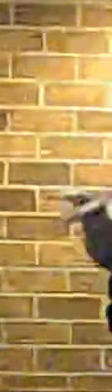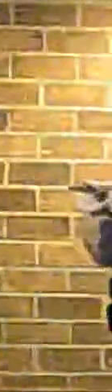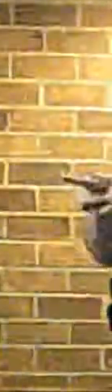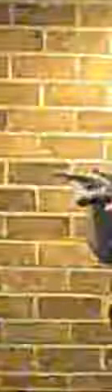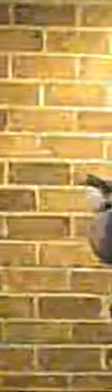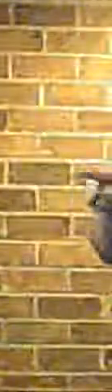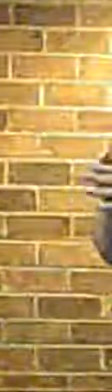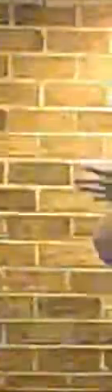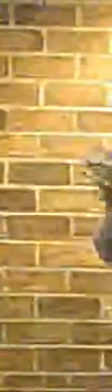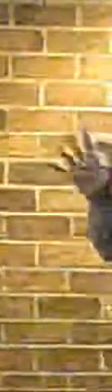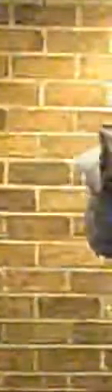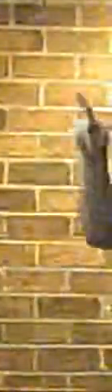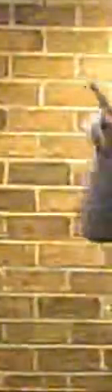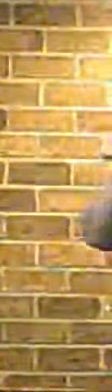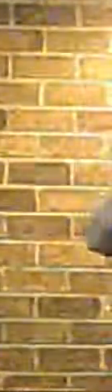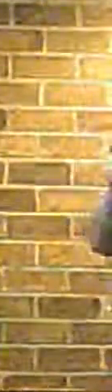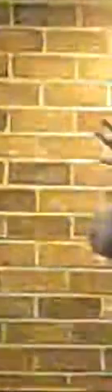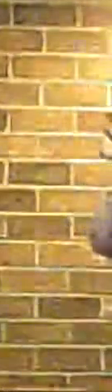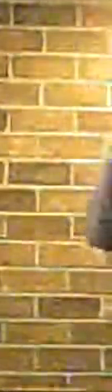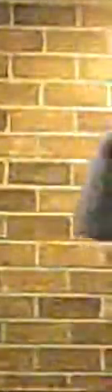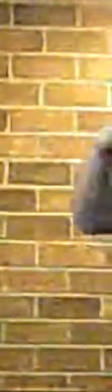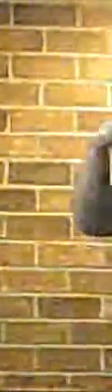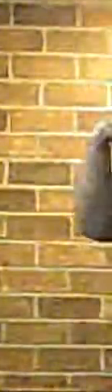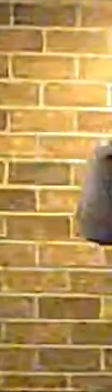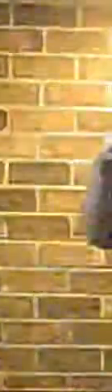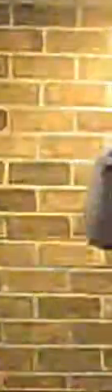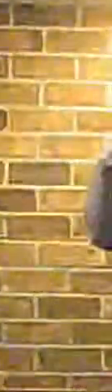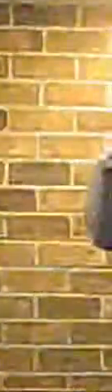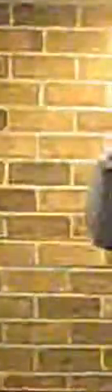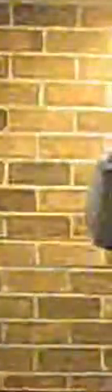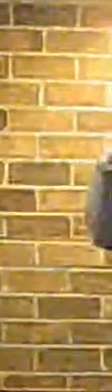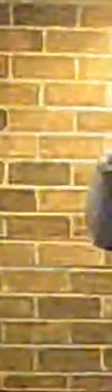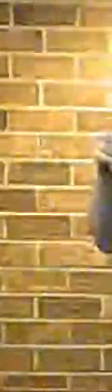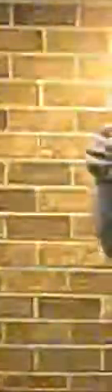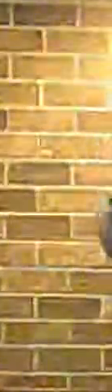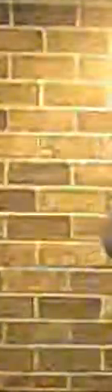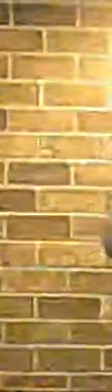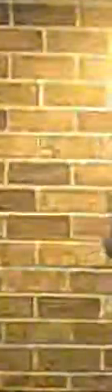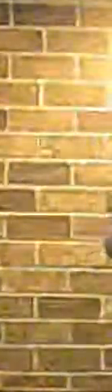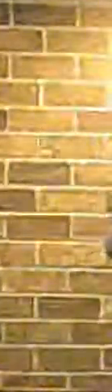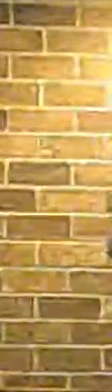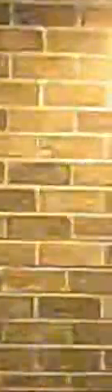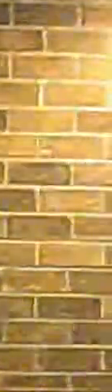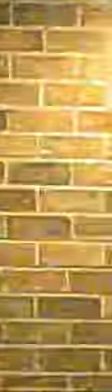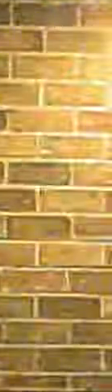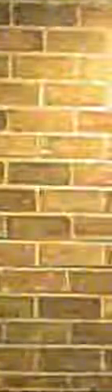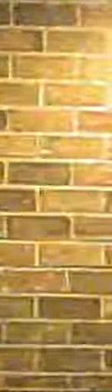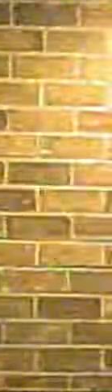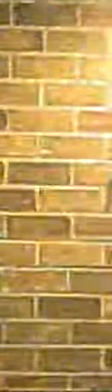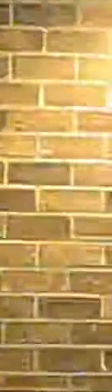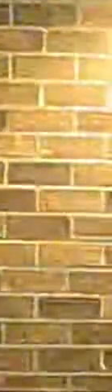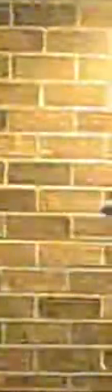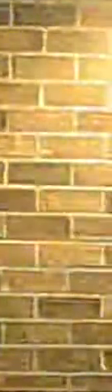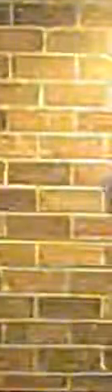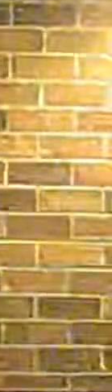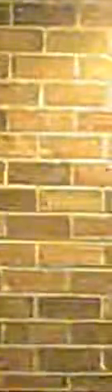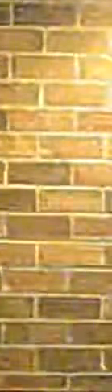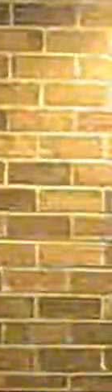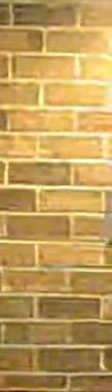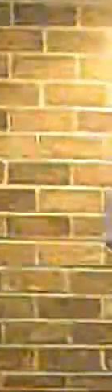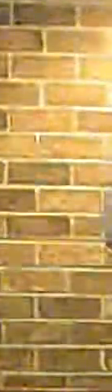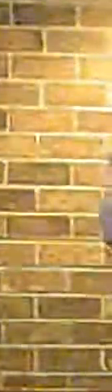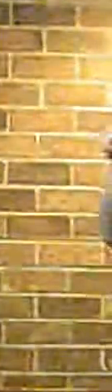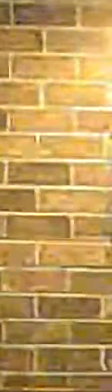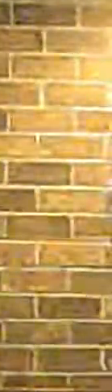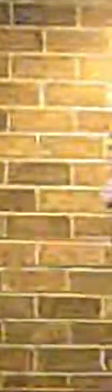at Hoylake. As a result, in order to try and get further information, I did four